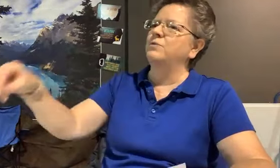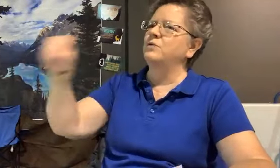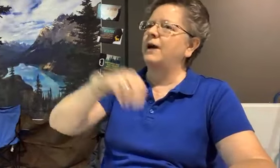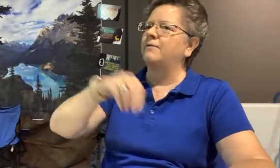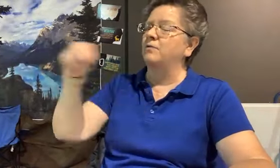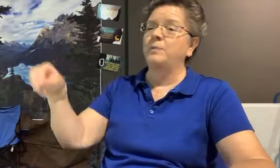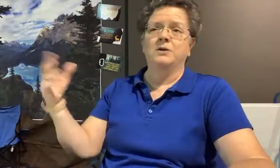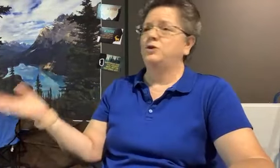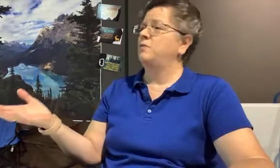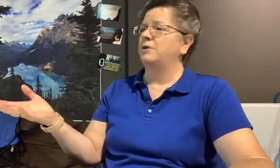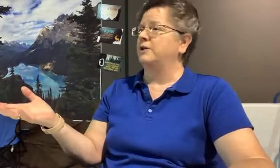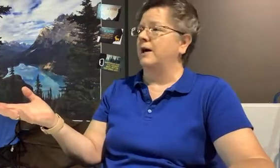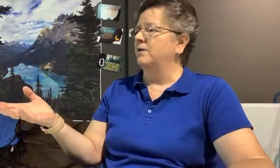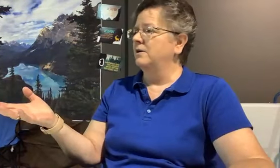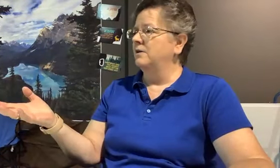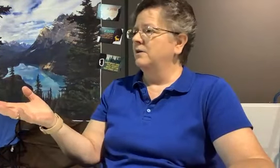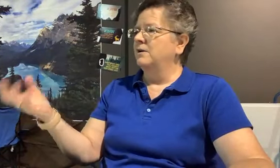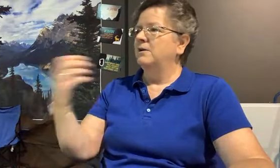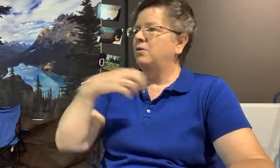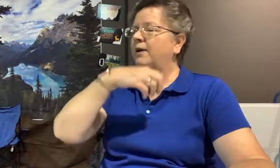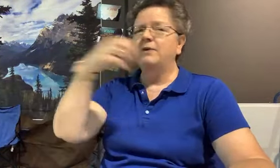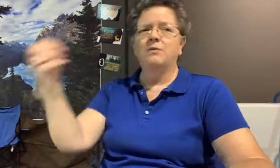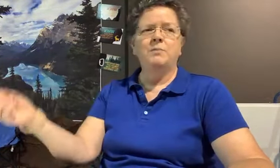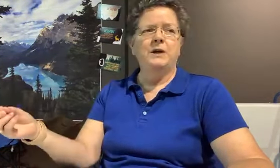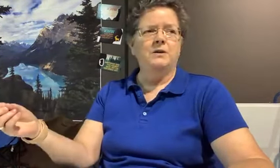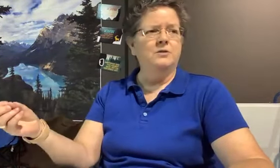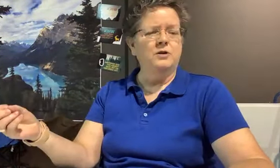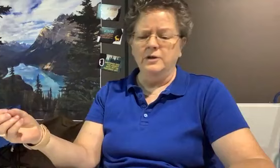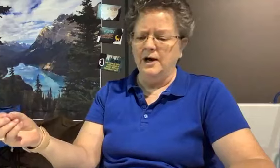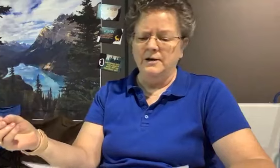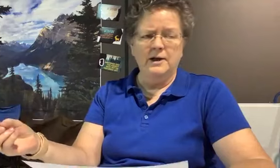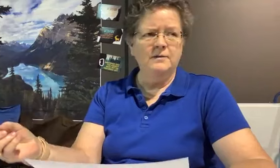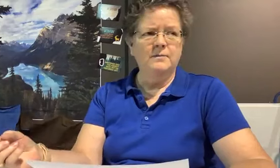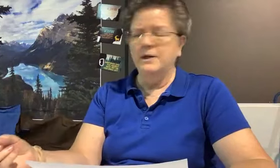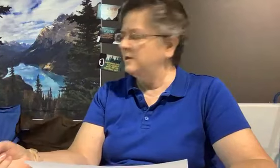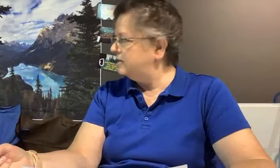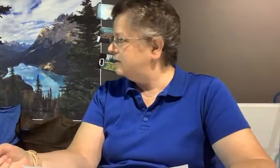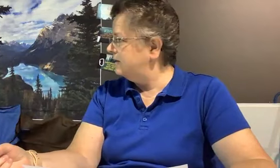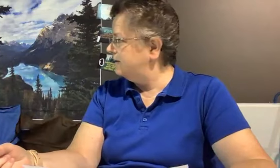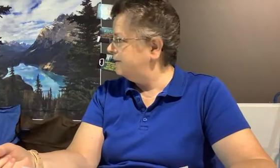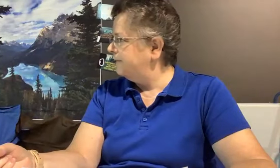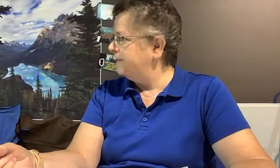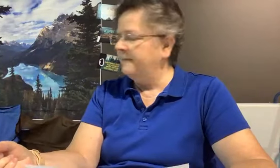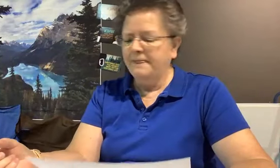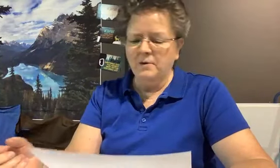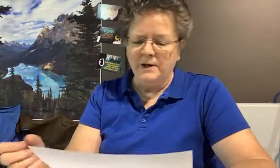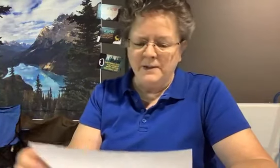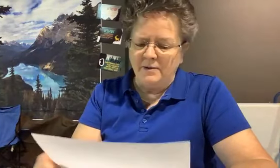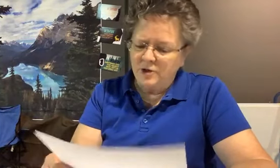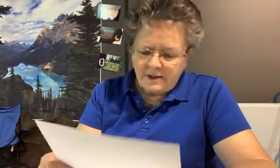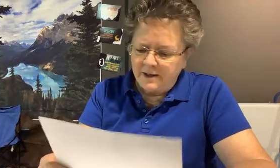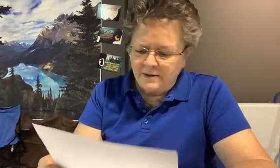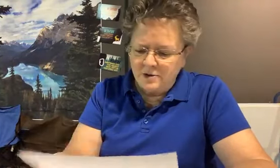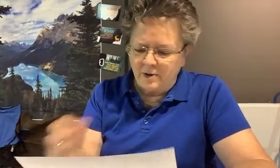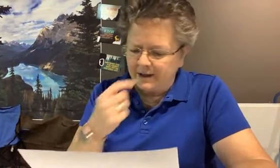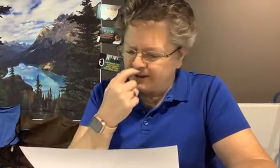who haven't repented. Jew or Gentile, who have not repented and turned to God yet. Make sense? Okay, I'll try to cut this short. I just have